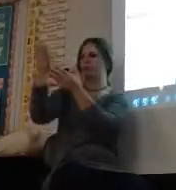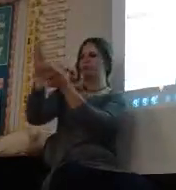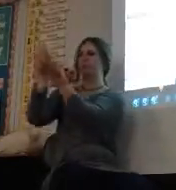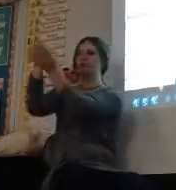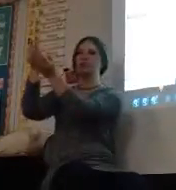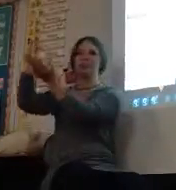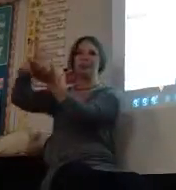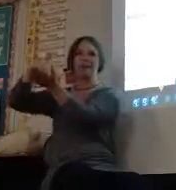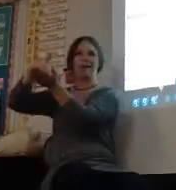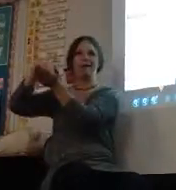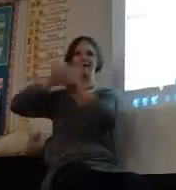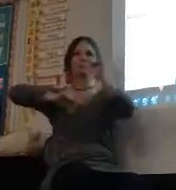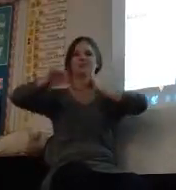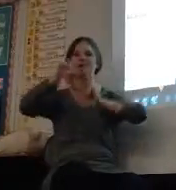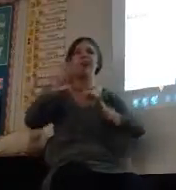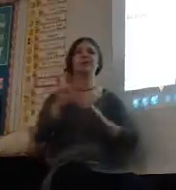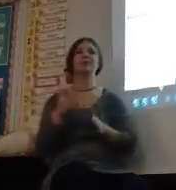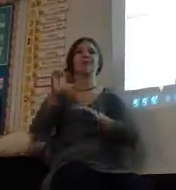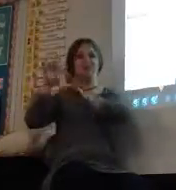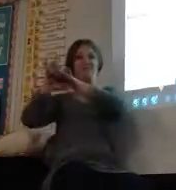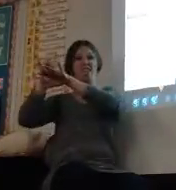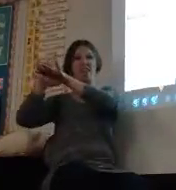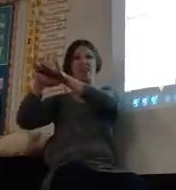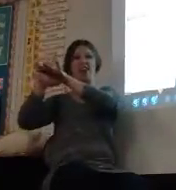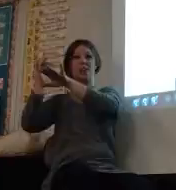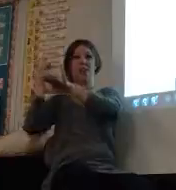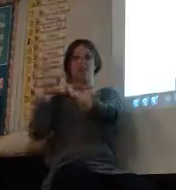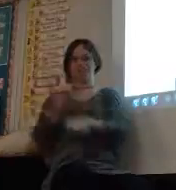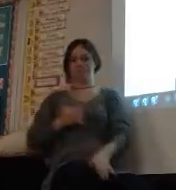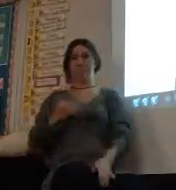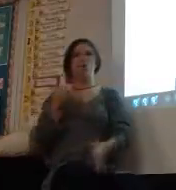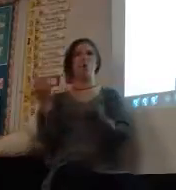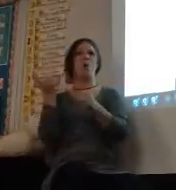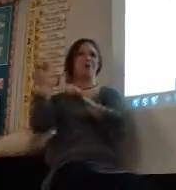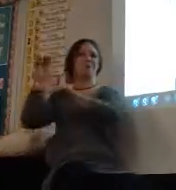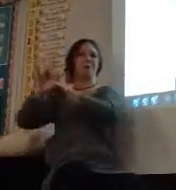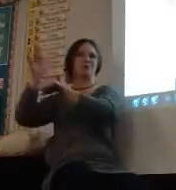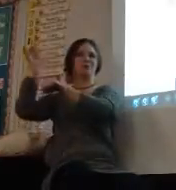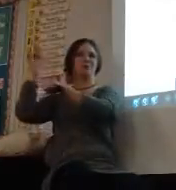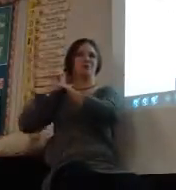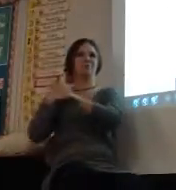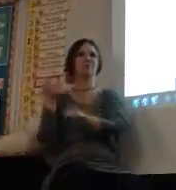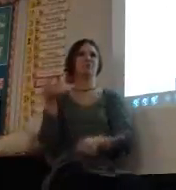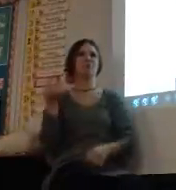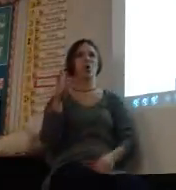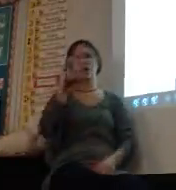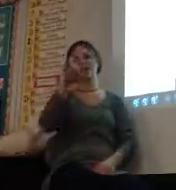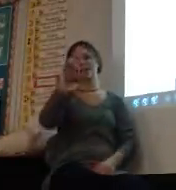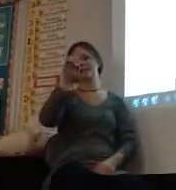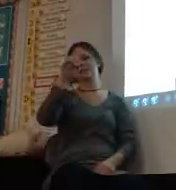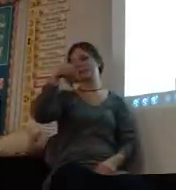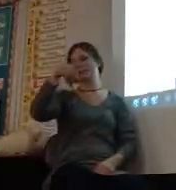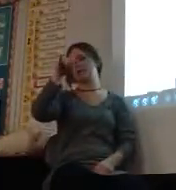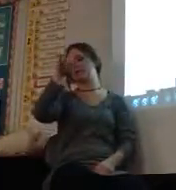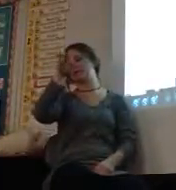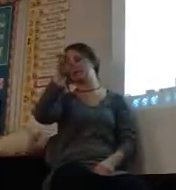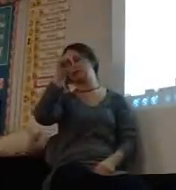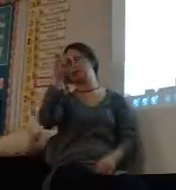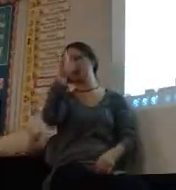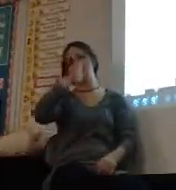to basically feel what the robot is touching. A deep-sea mission. Usama Khatib is one of the scientists